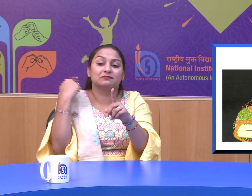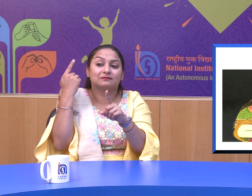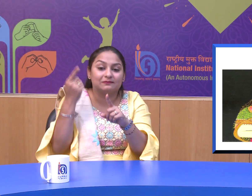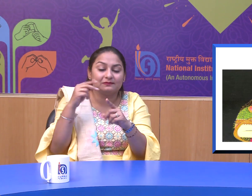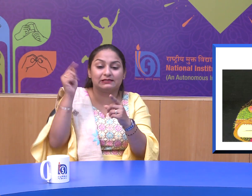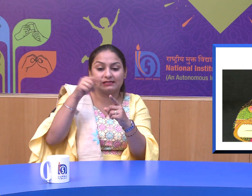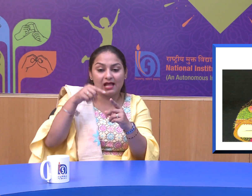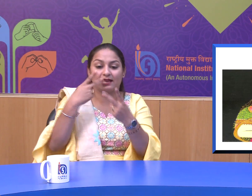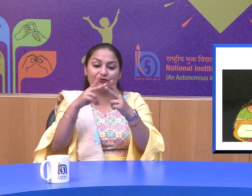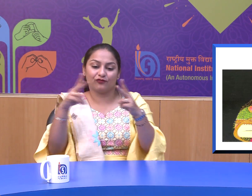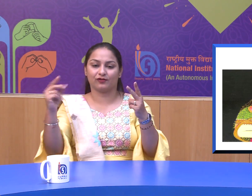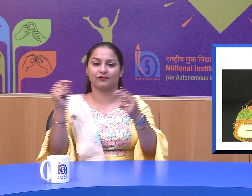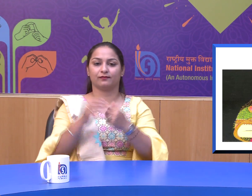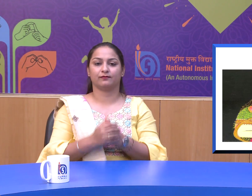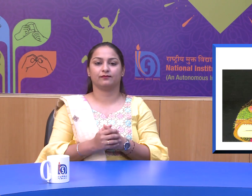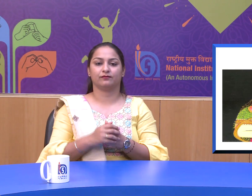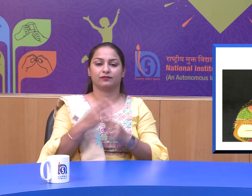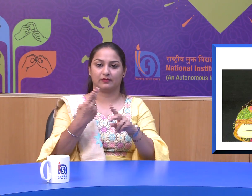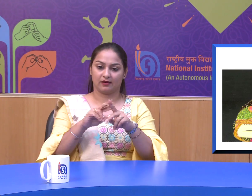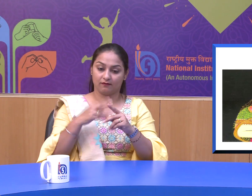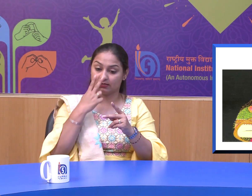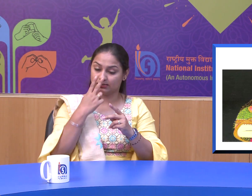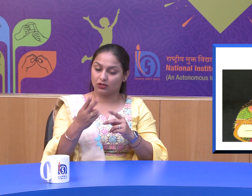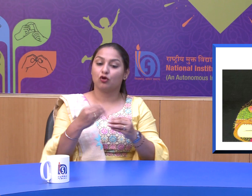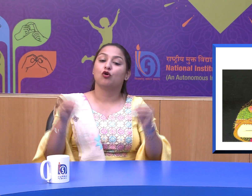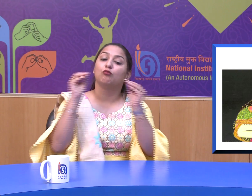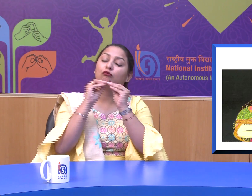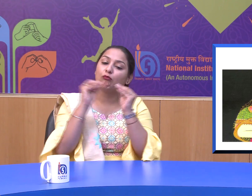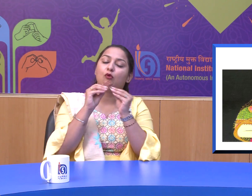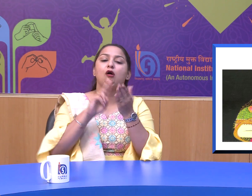styles, they became more natural.